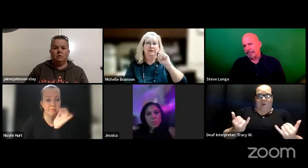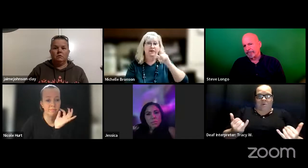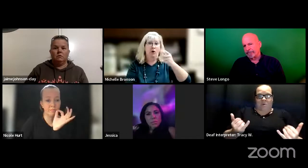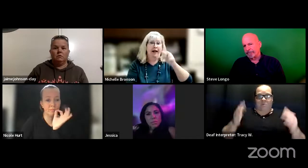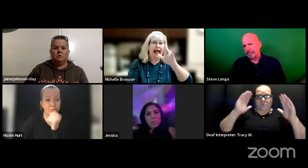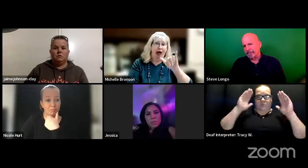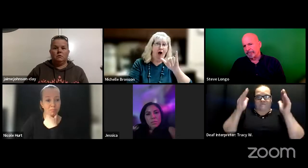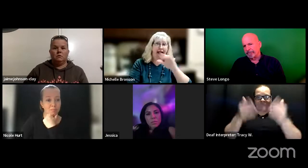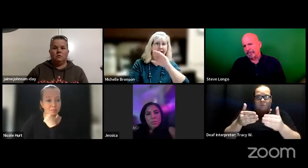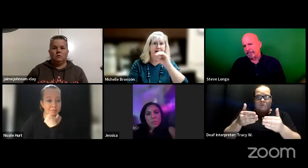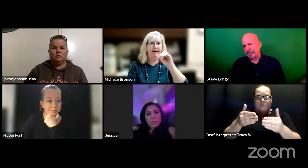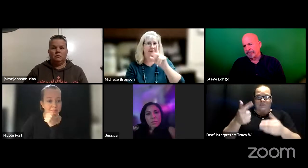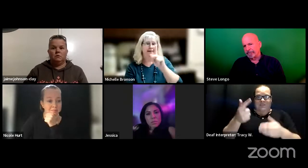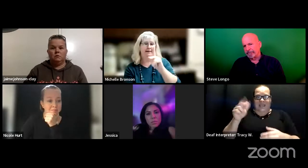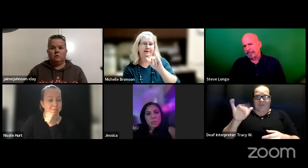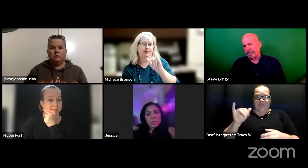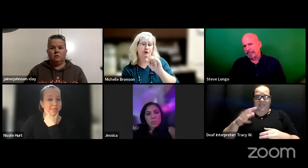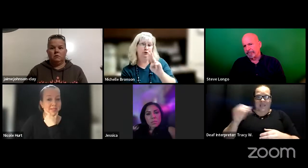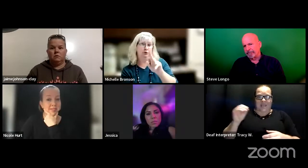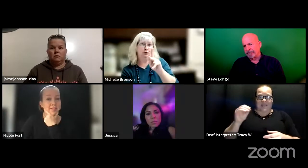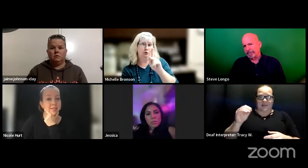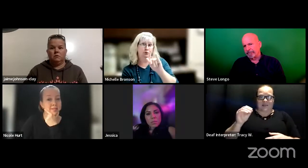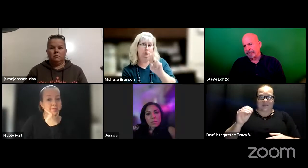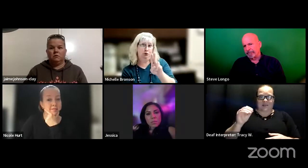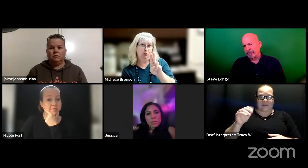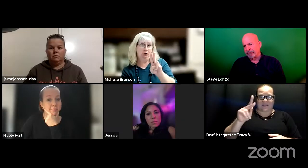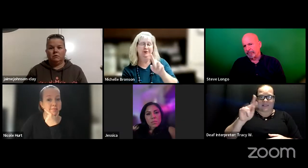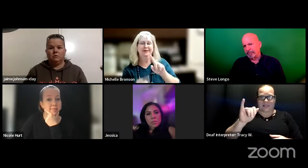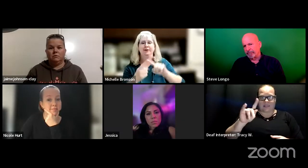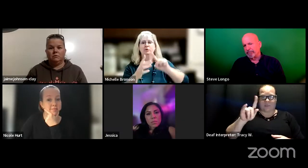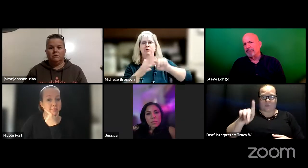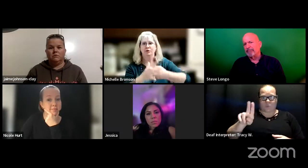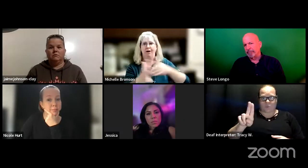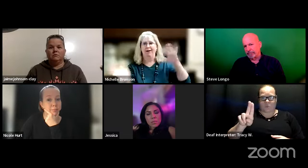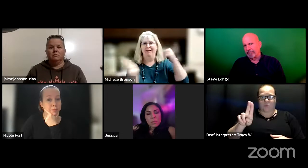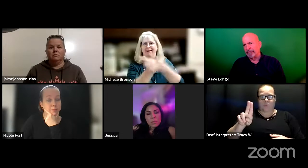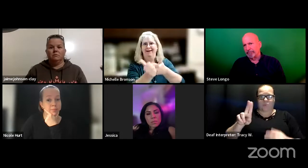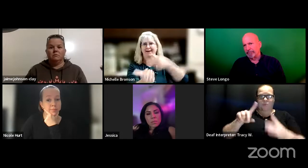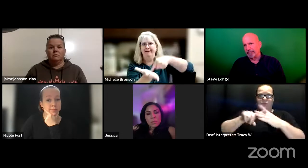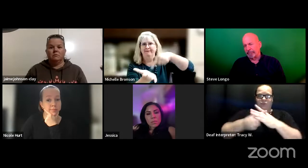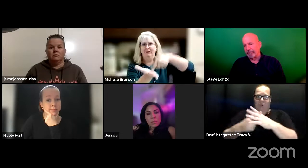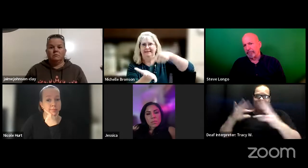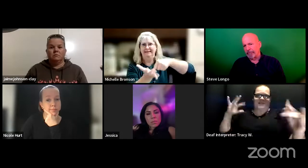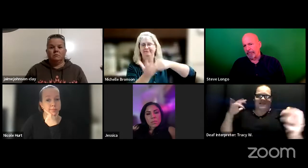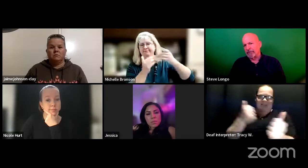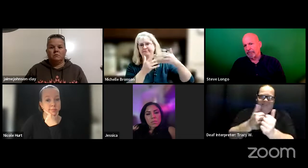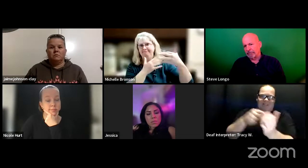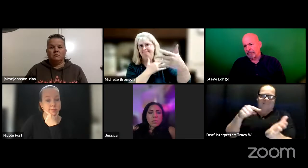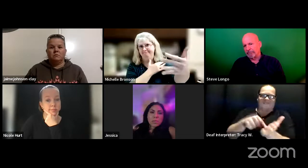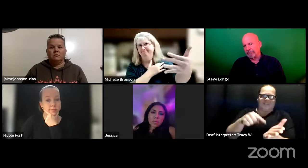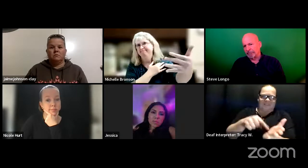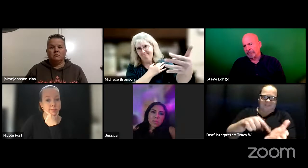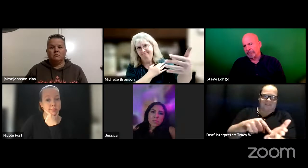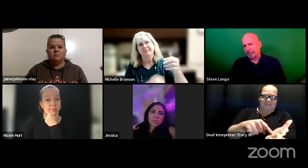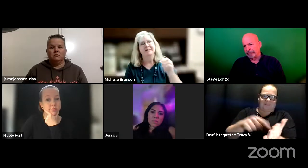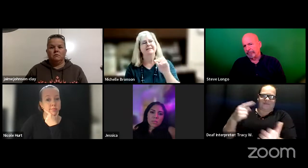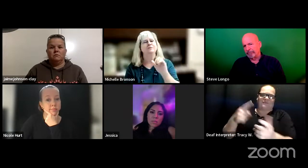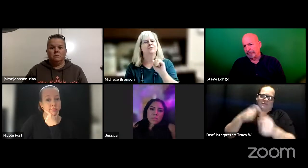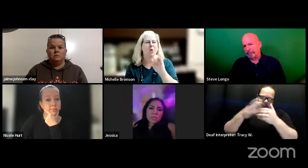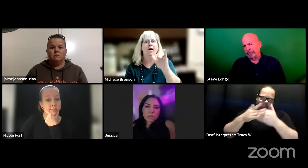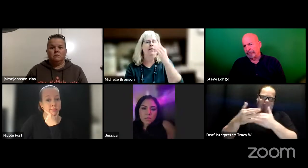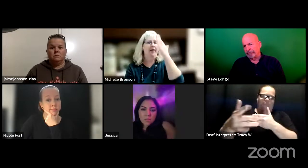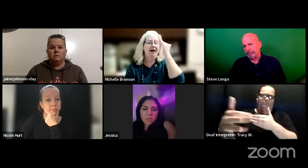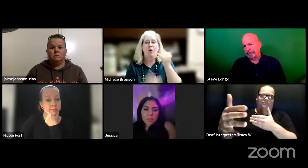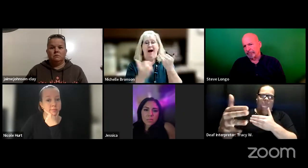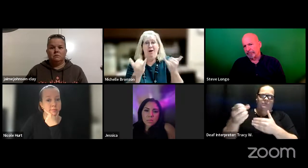Our payments, our invoices. So at this point, Gary now will be working with Cuckoo to get our